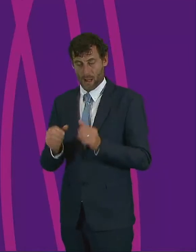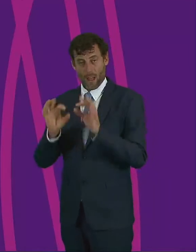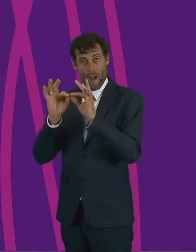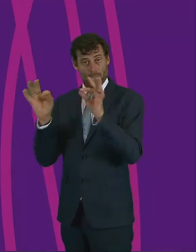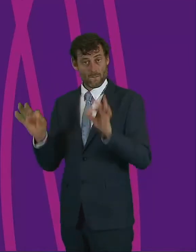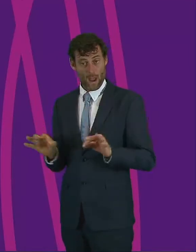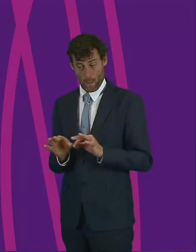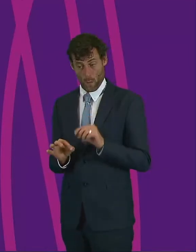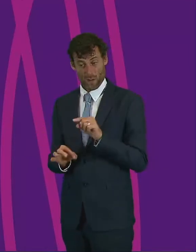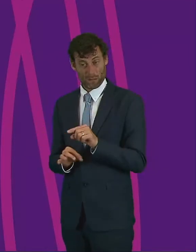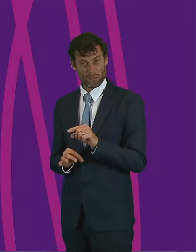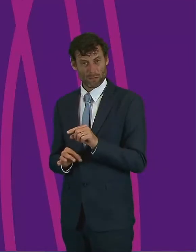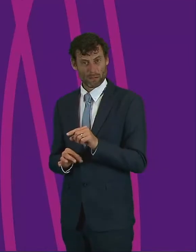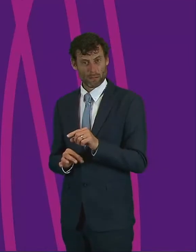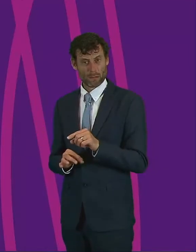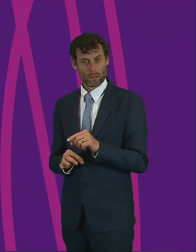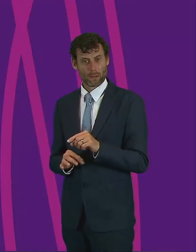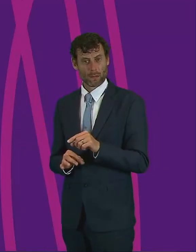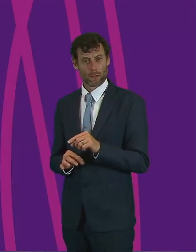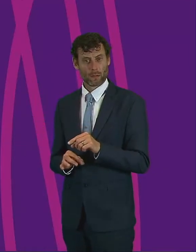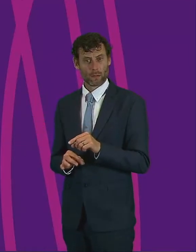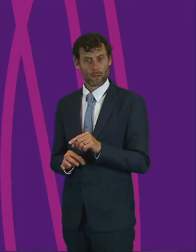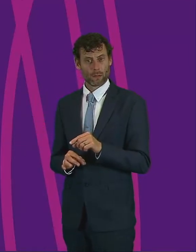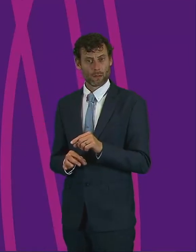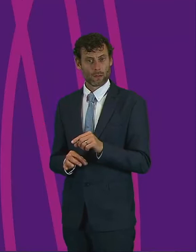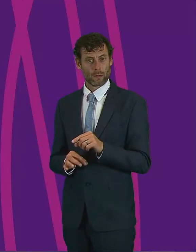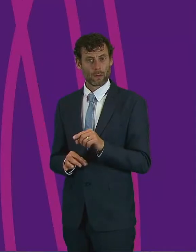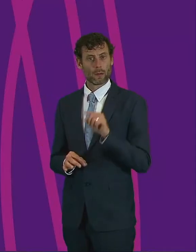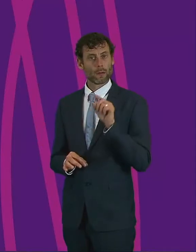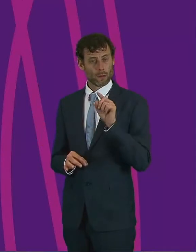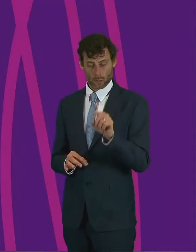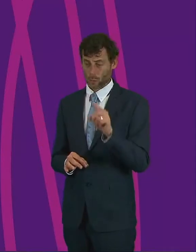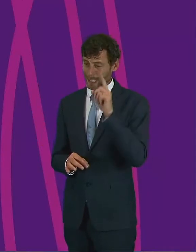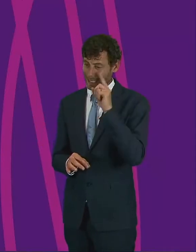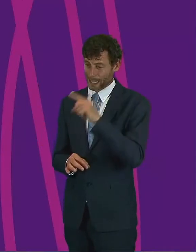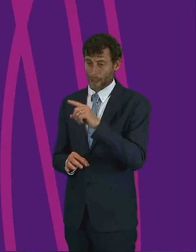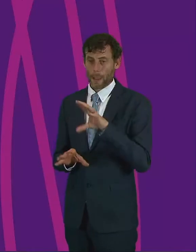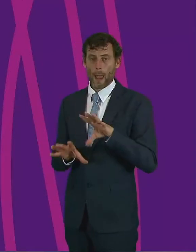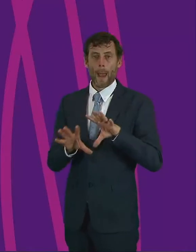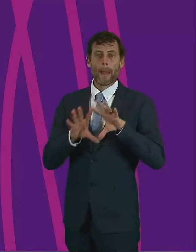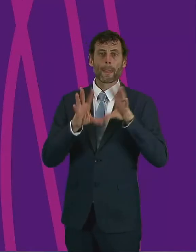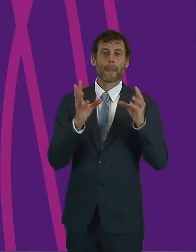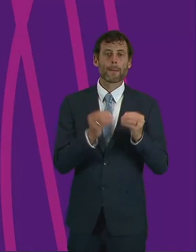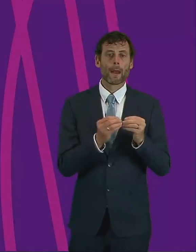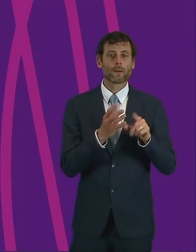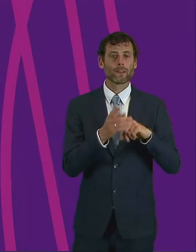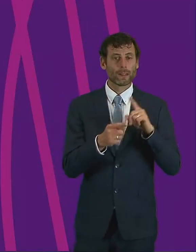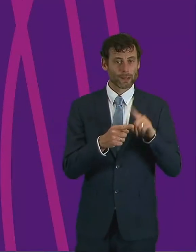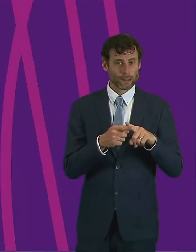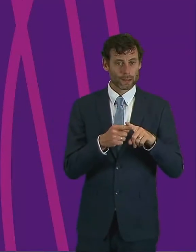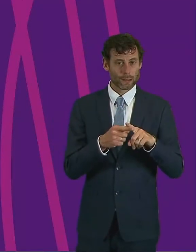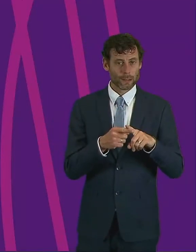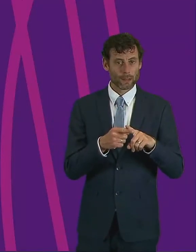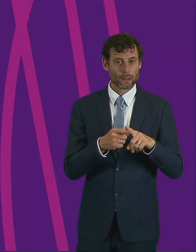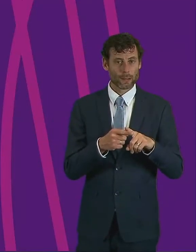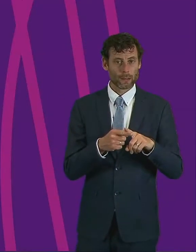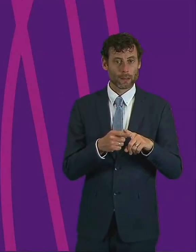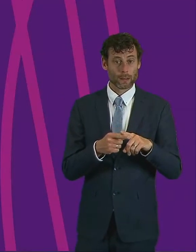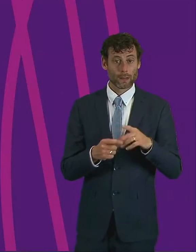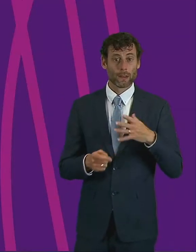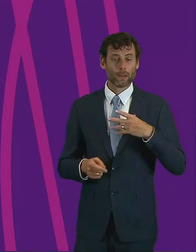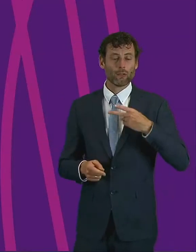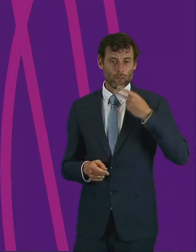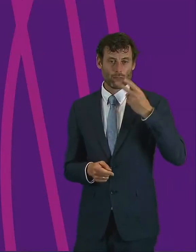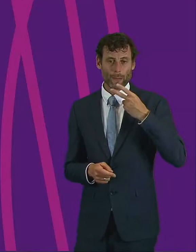framework gives you that in relation to the amount of tax that is... Would you like me to repeat